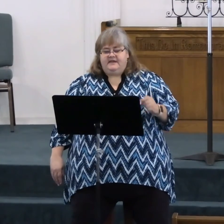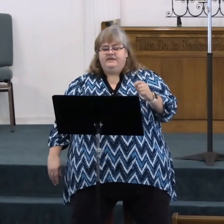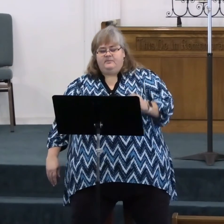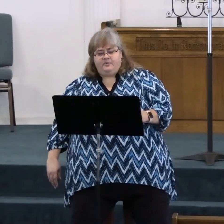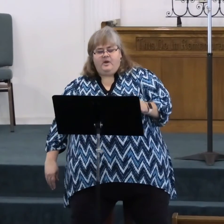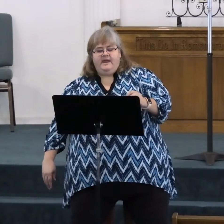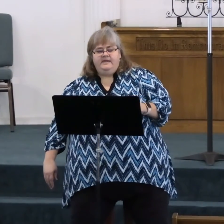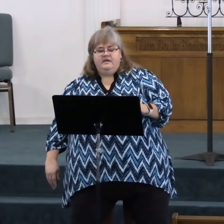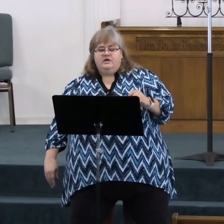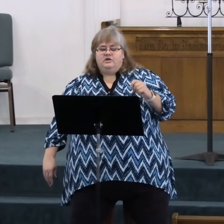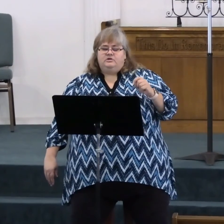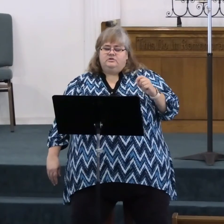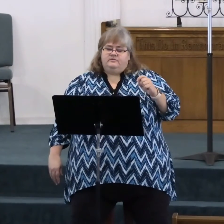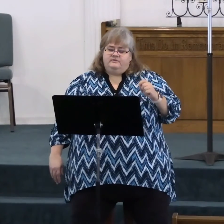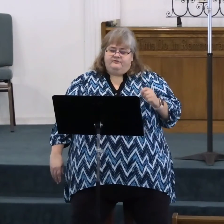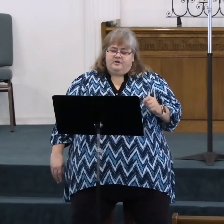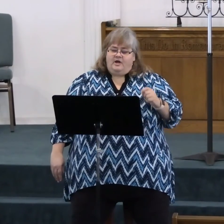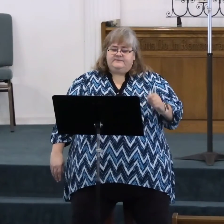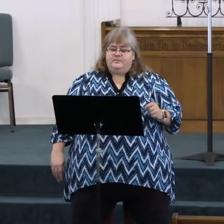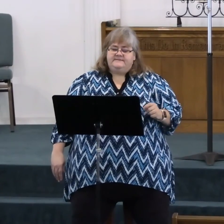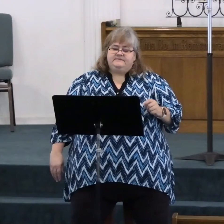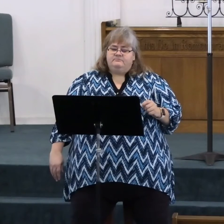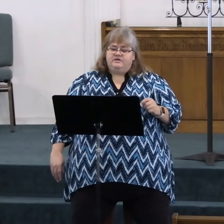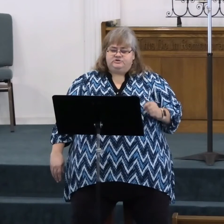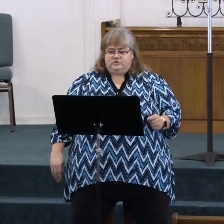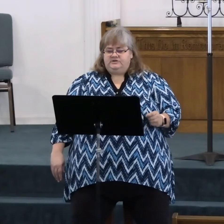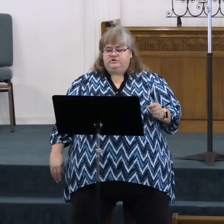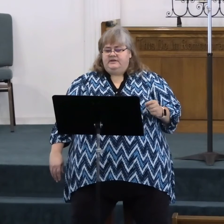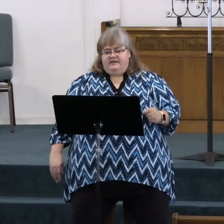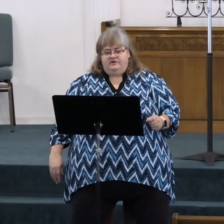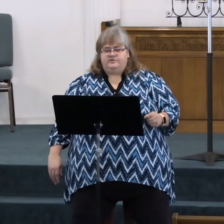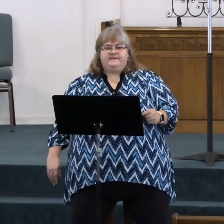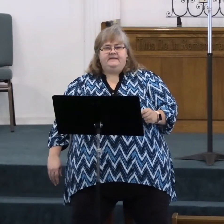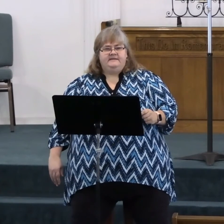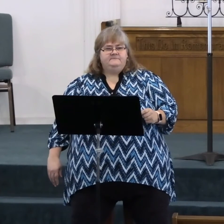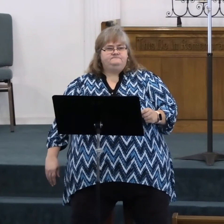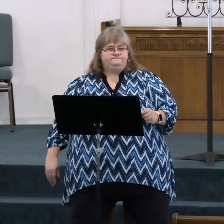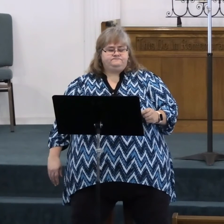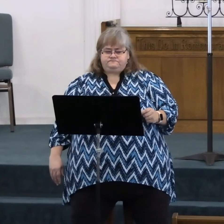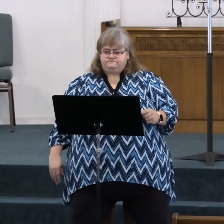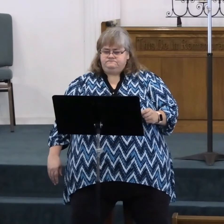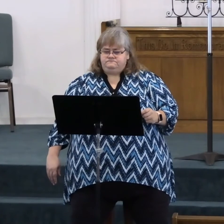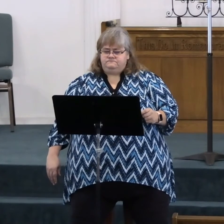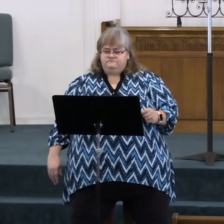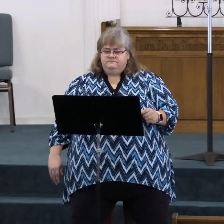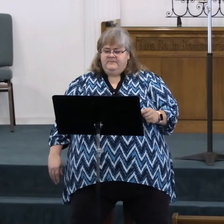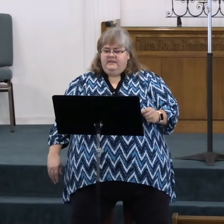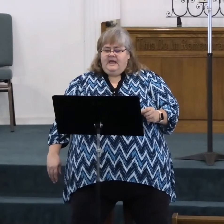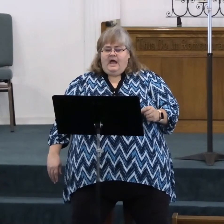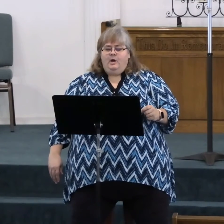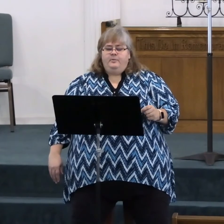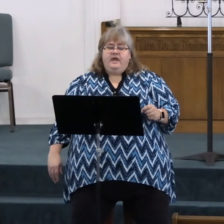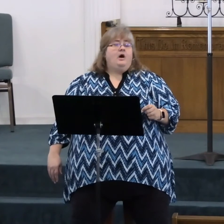study and pray for God's wisdom, instruction, and understanding? I hope we all